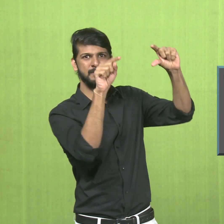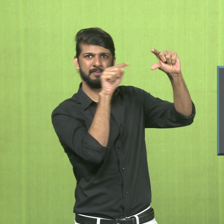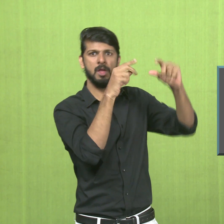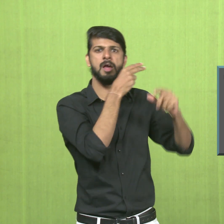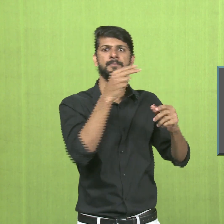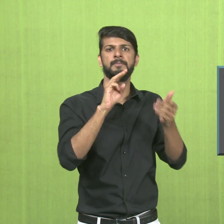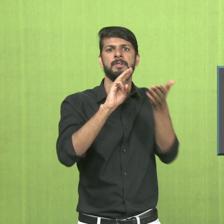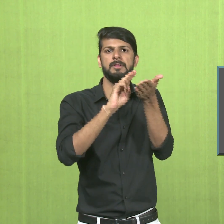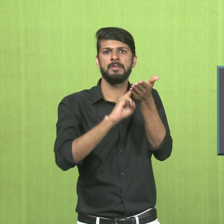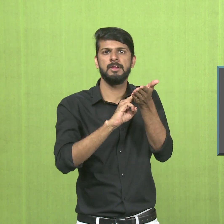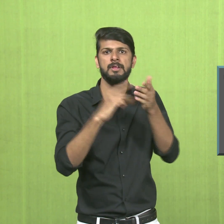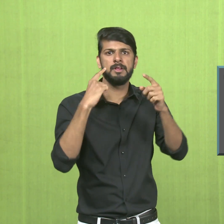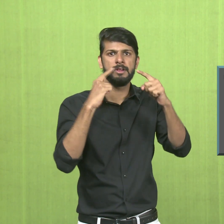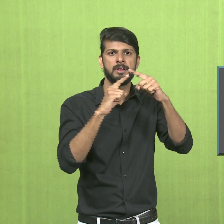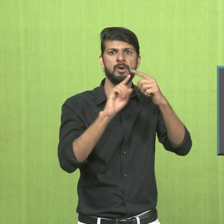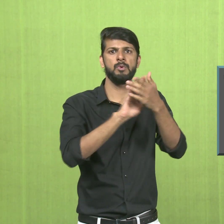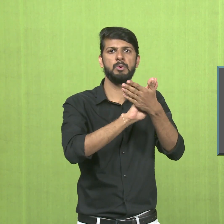adjoining that area is called Mithila,